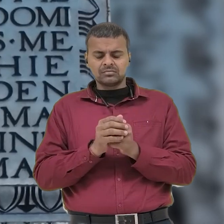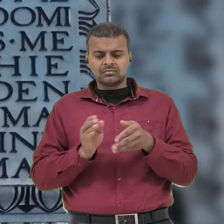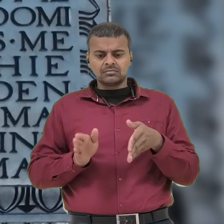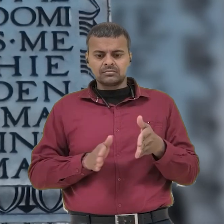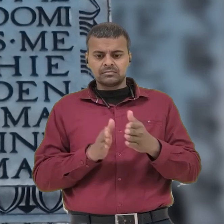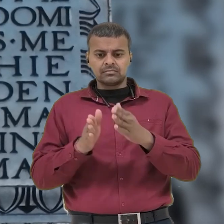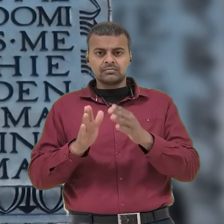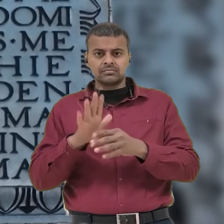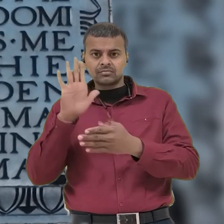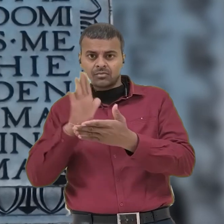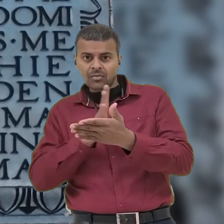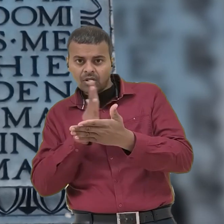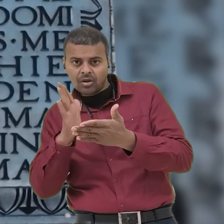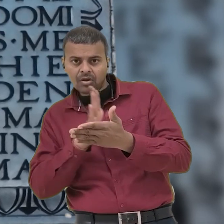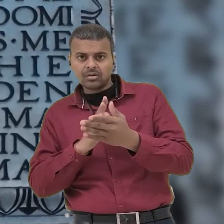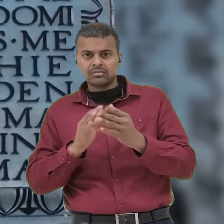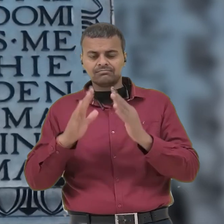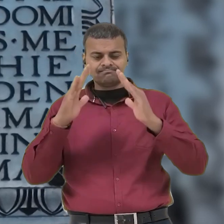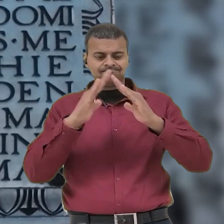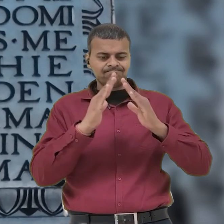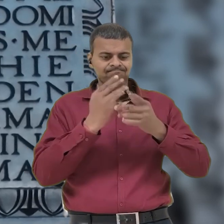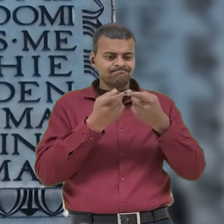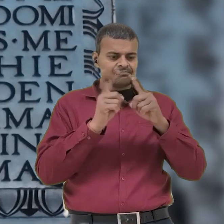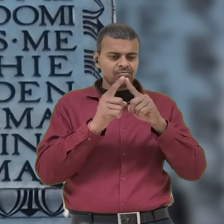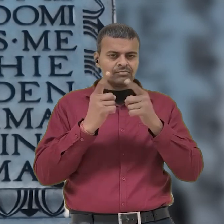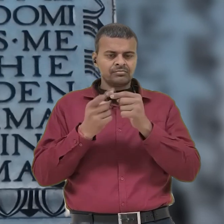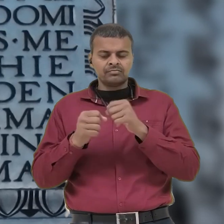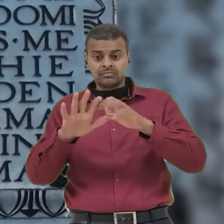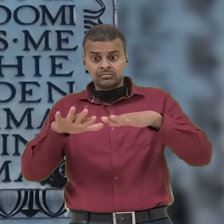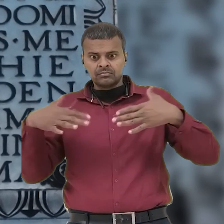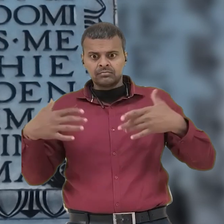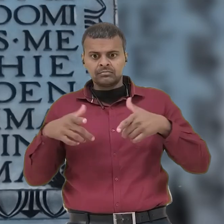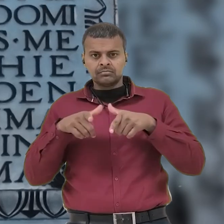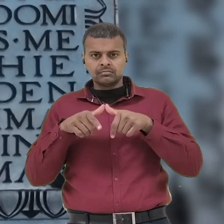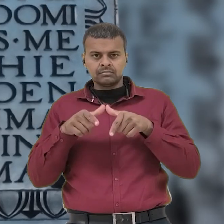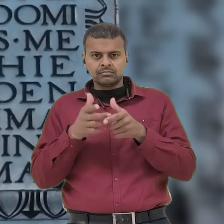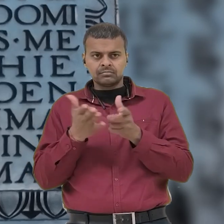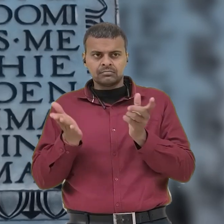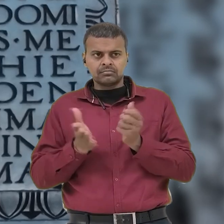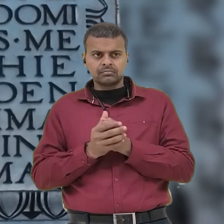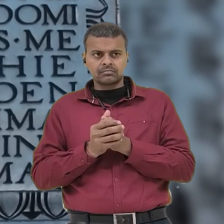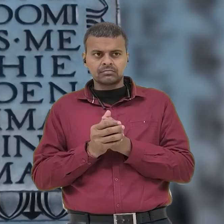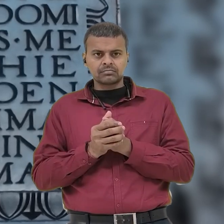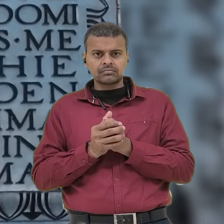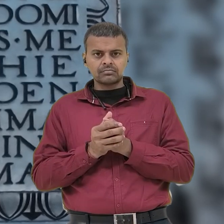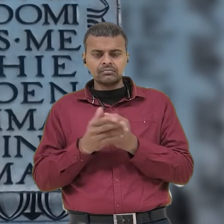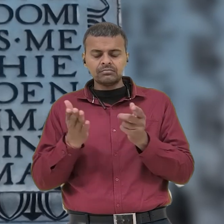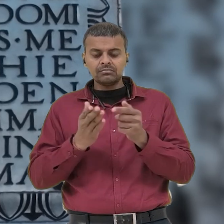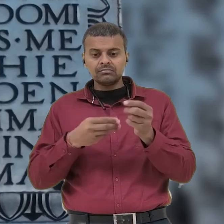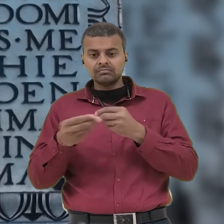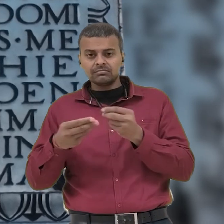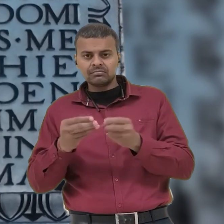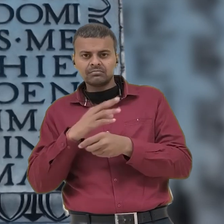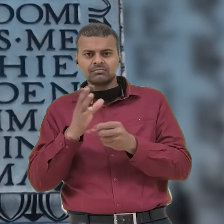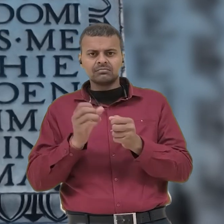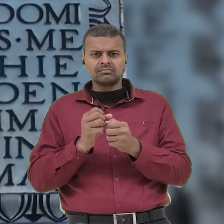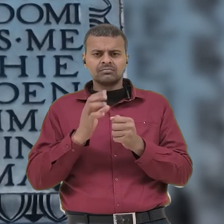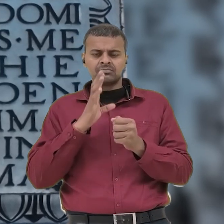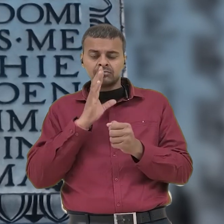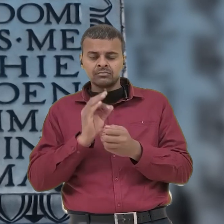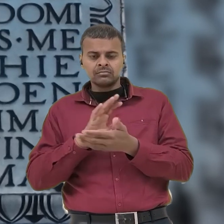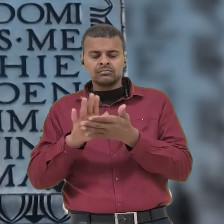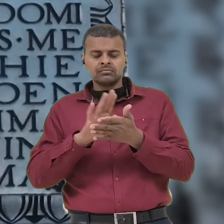supporting the choir bear two inscriptions, one Latin and another Portuguese. The first inscription